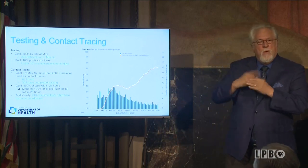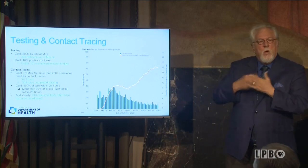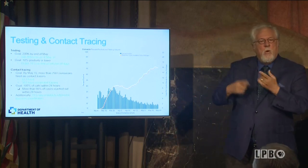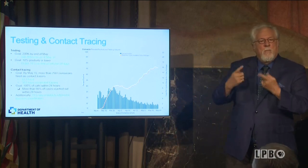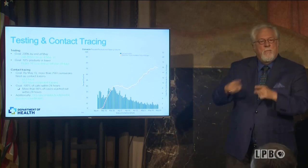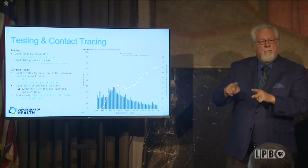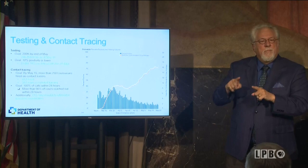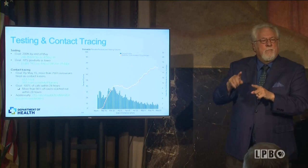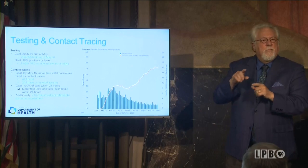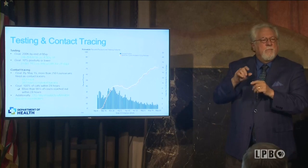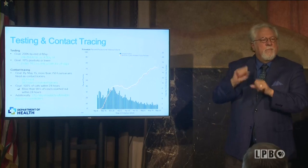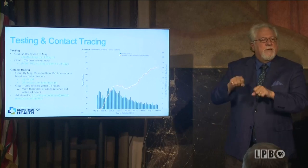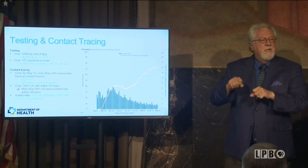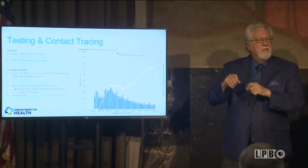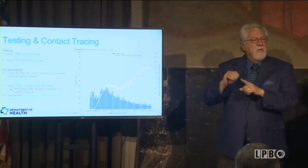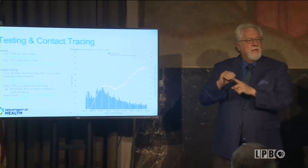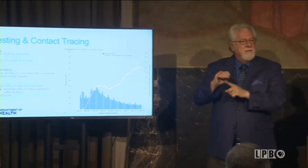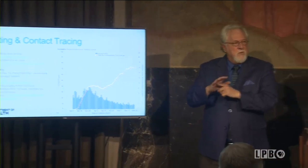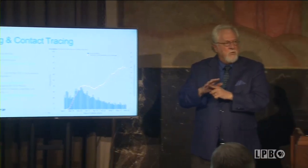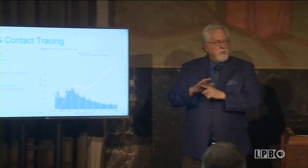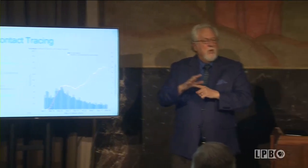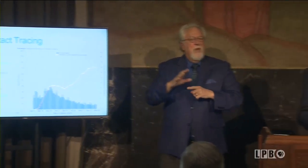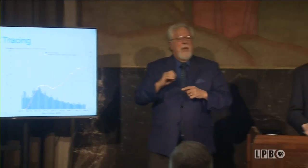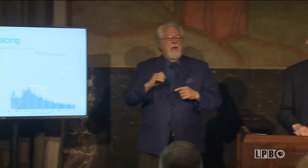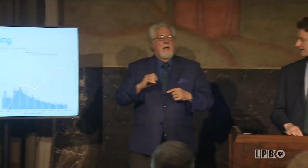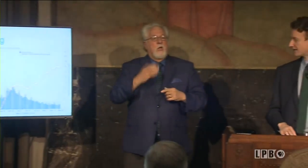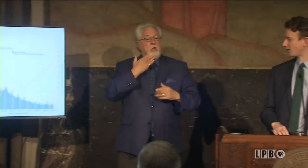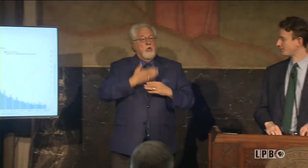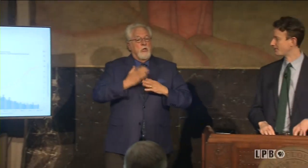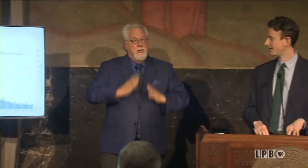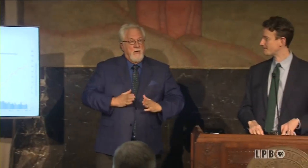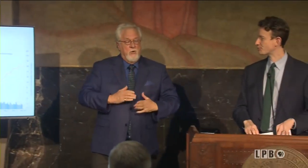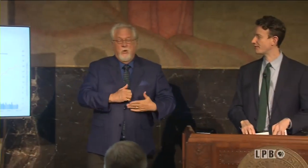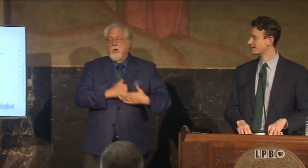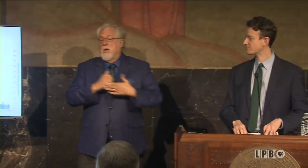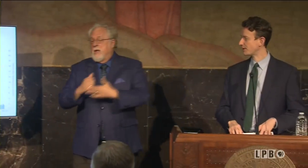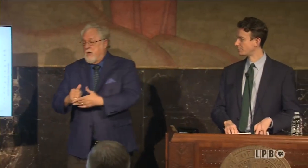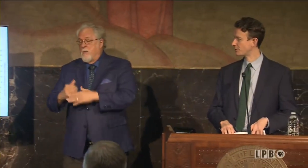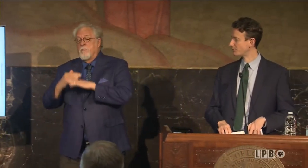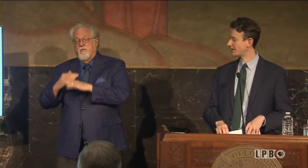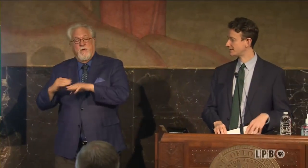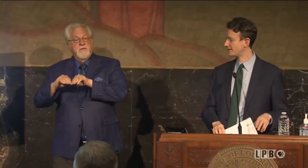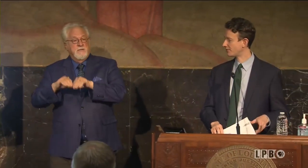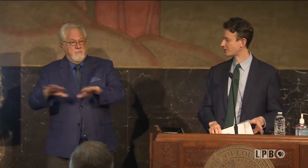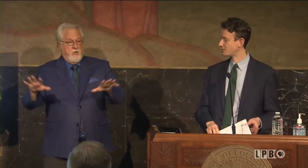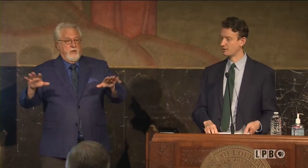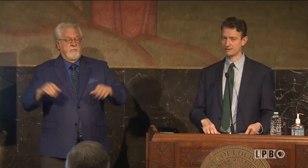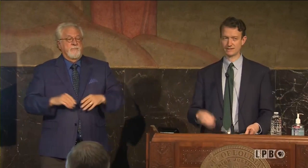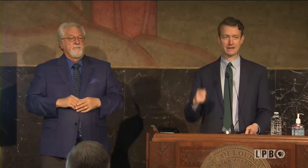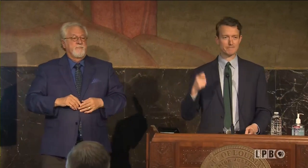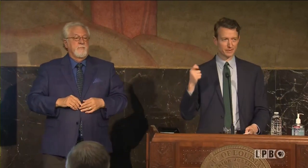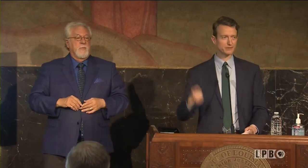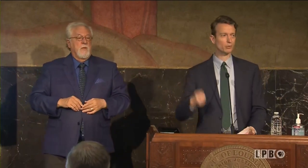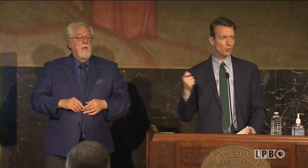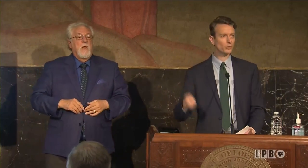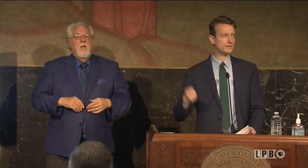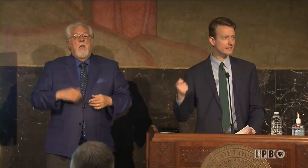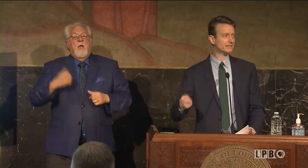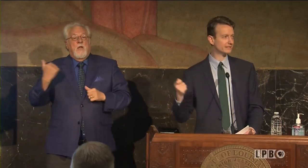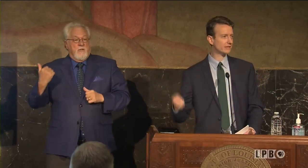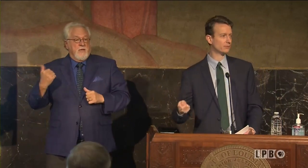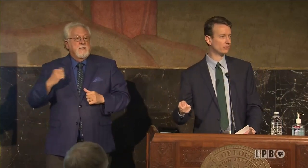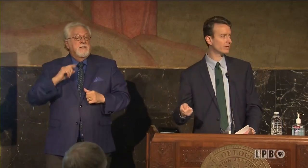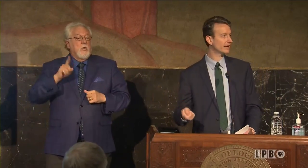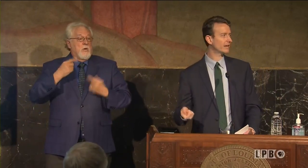potential exposure to COVID-19 and to do your part as a good neighbor to help prevent the spread of COVID-19 in our communities. And this will only